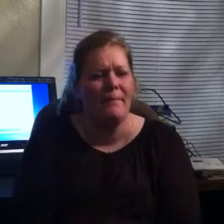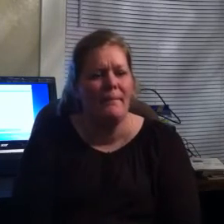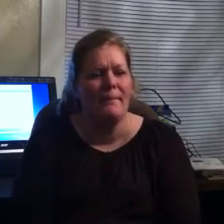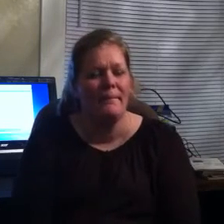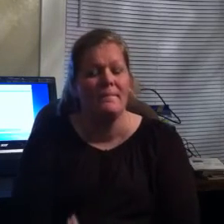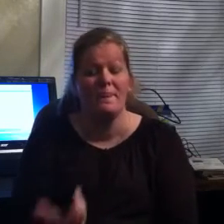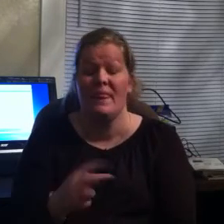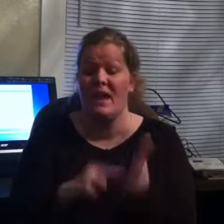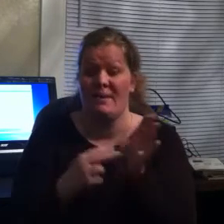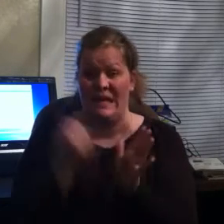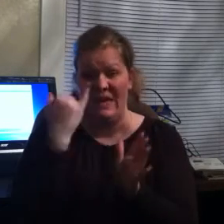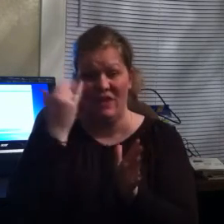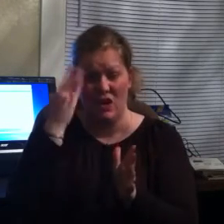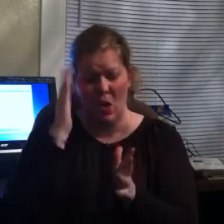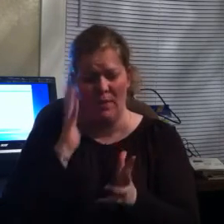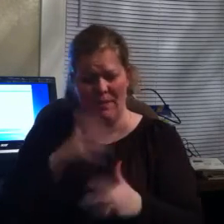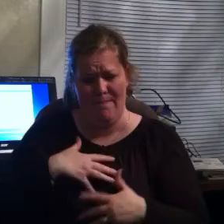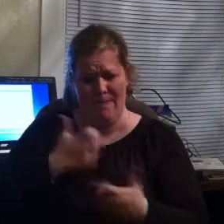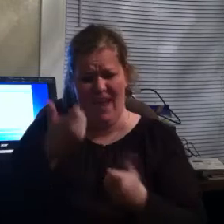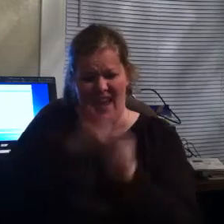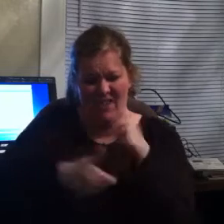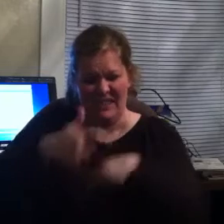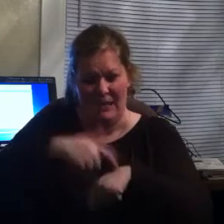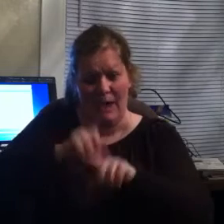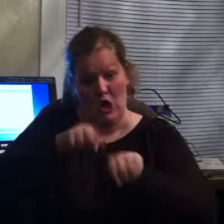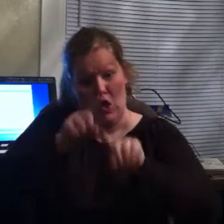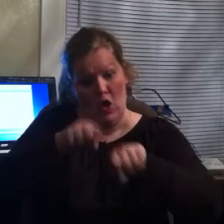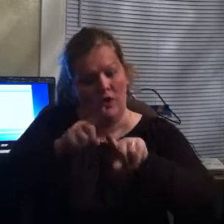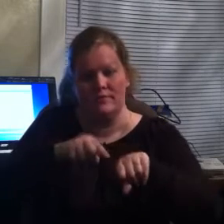I mean, if I know I'm going to be mad every time I go somewhere, I'm not going there.